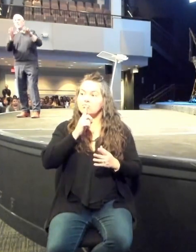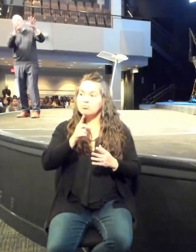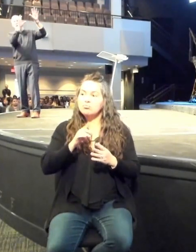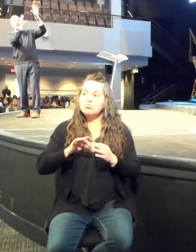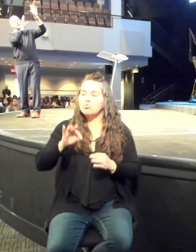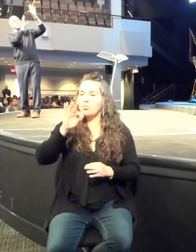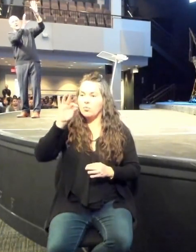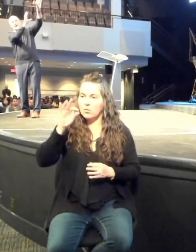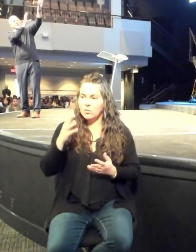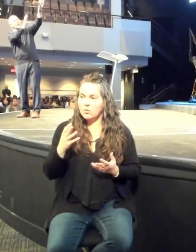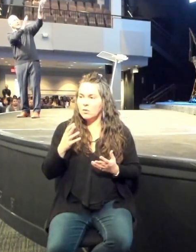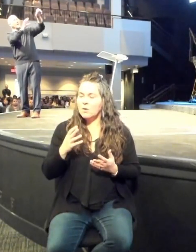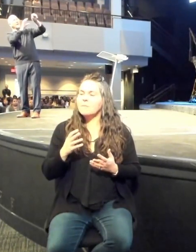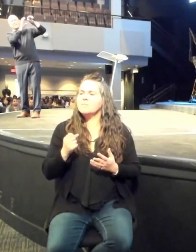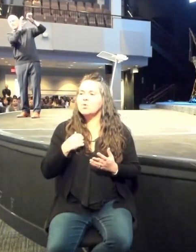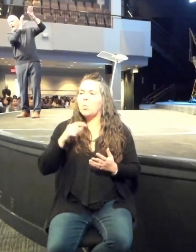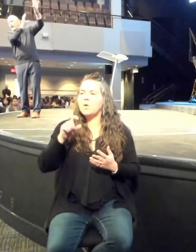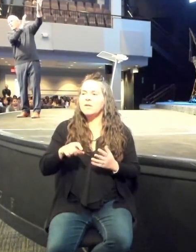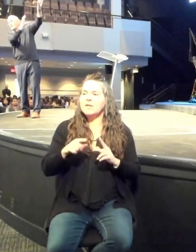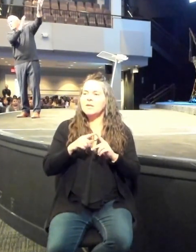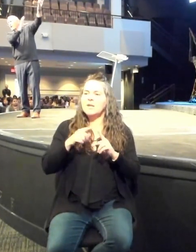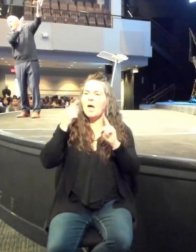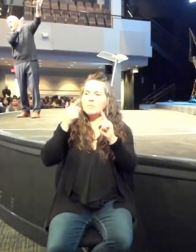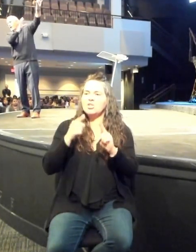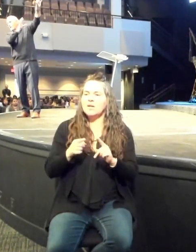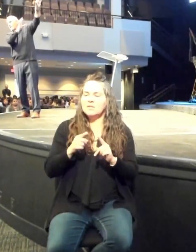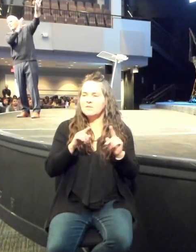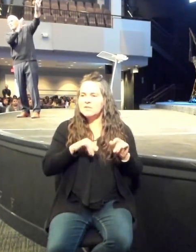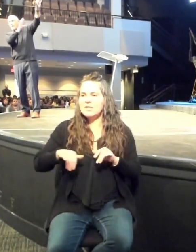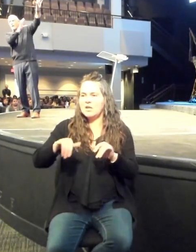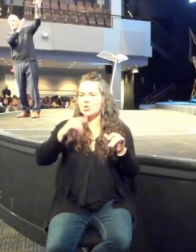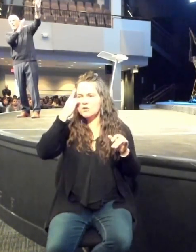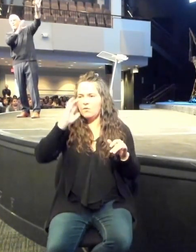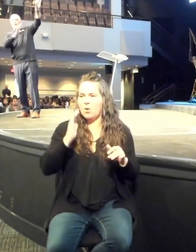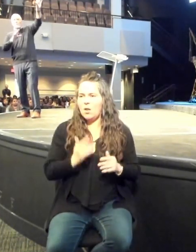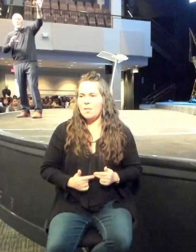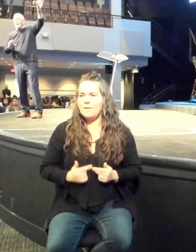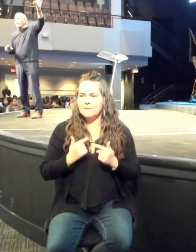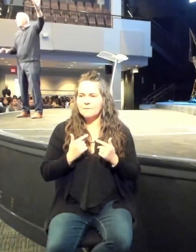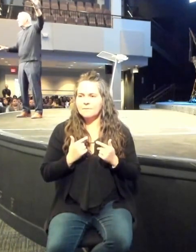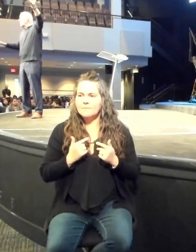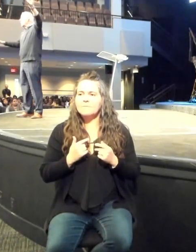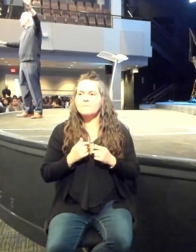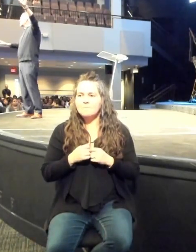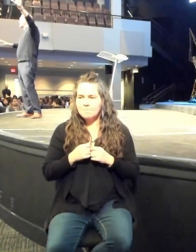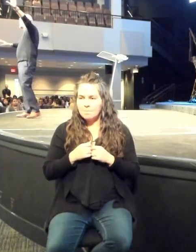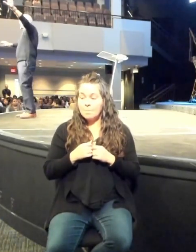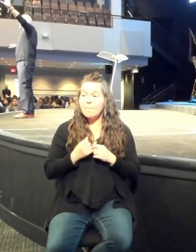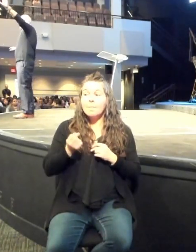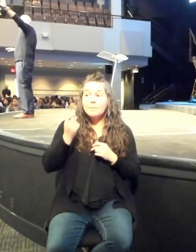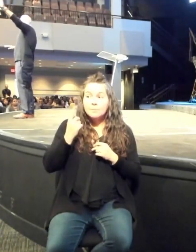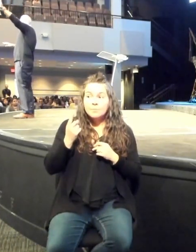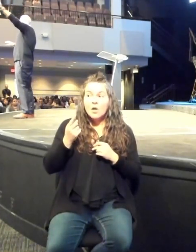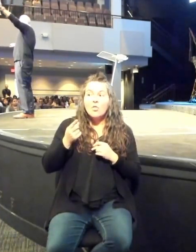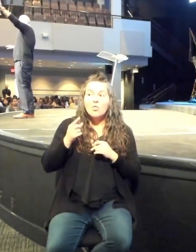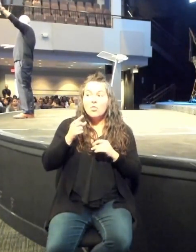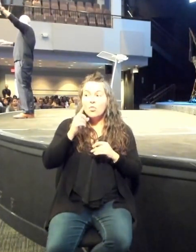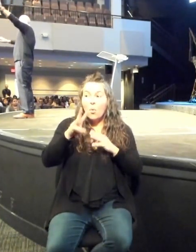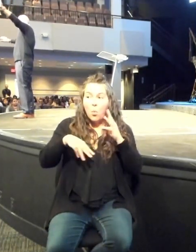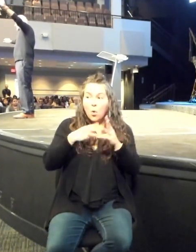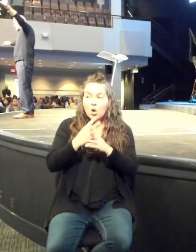And so we need objective standards for our life in terms of right and wrong. By the way, the world is rejecting